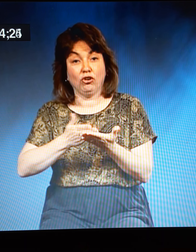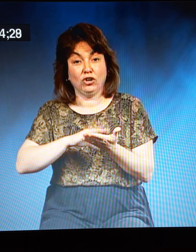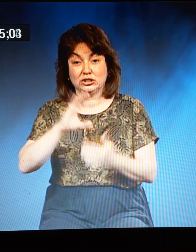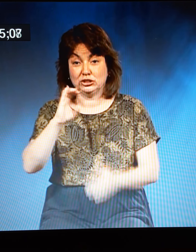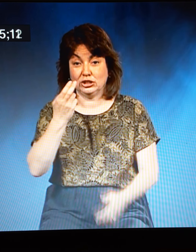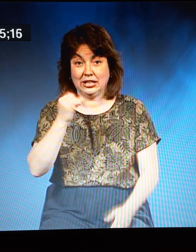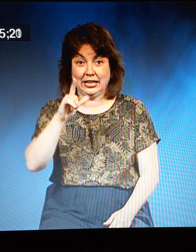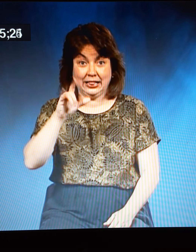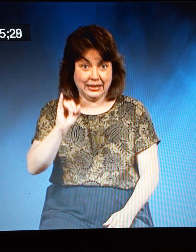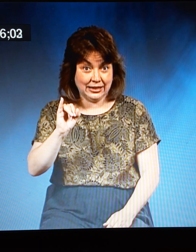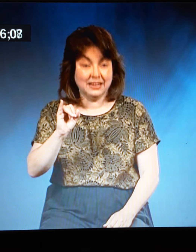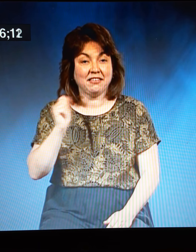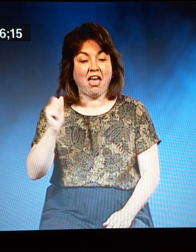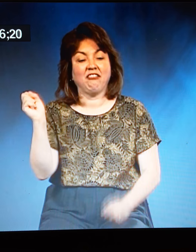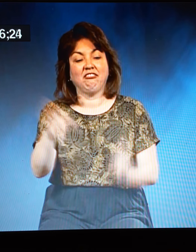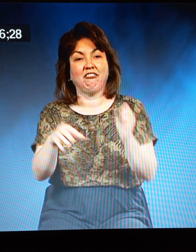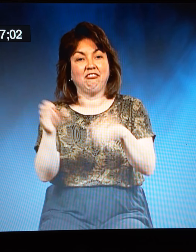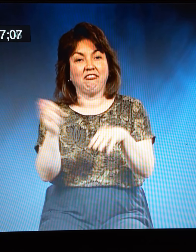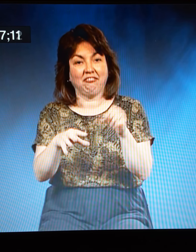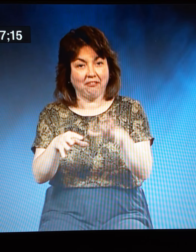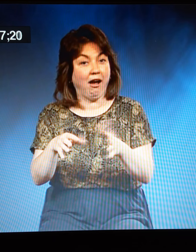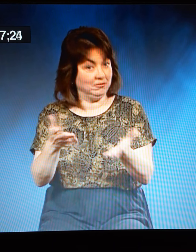And once winter got here, they would make some delicious chili.